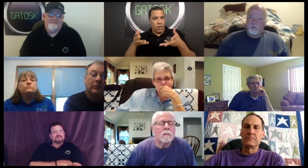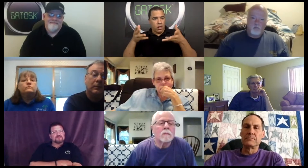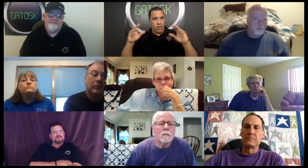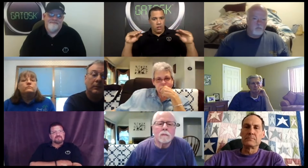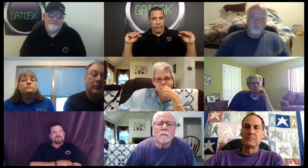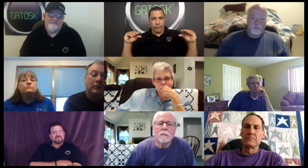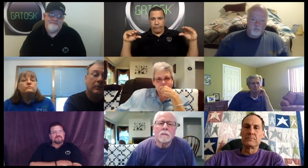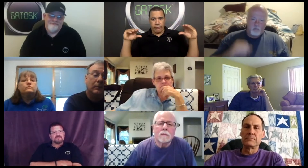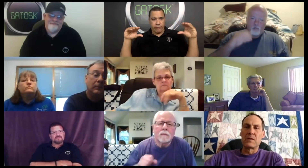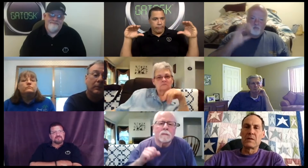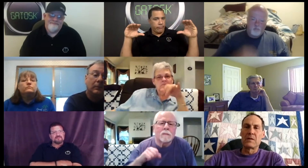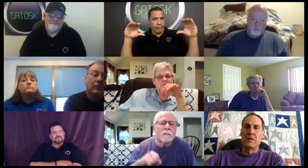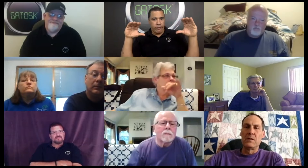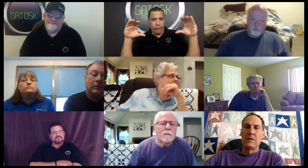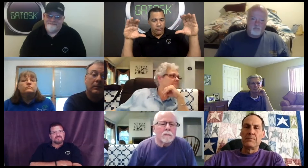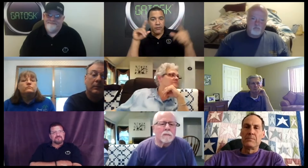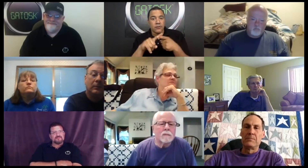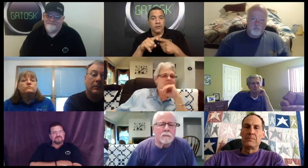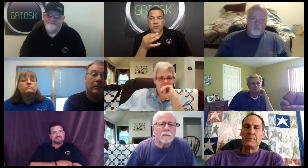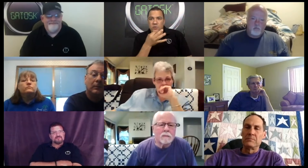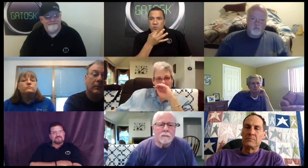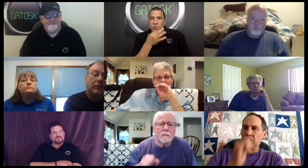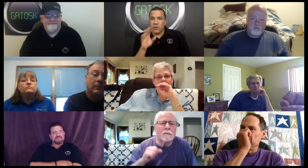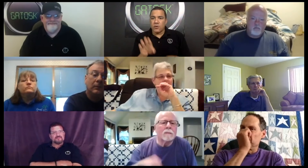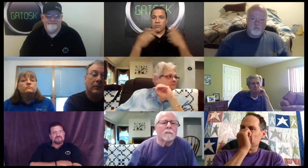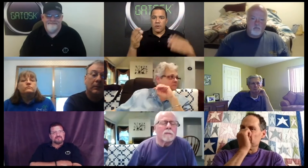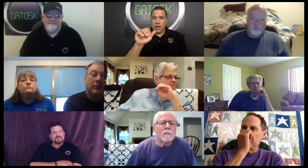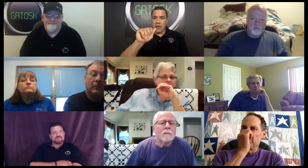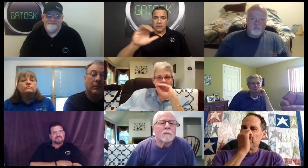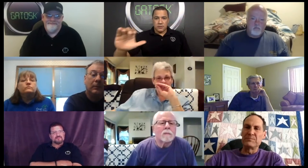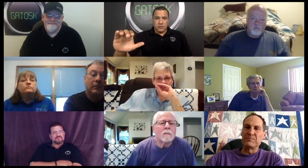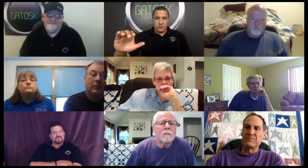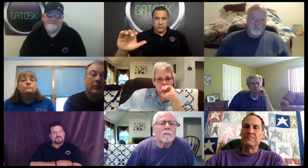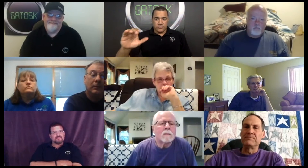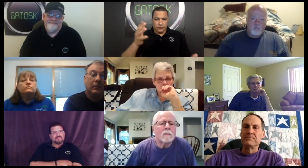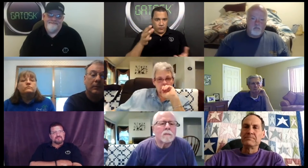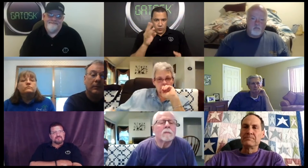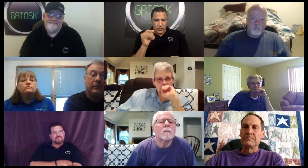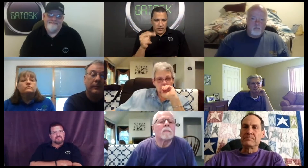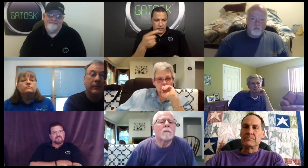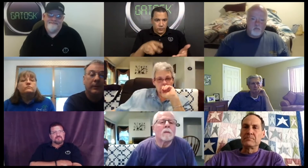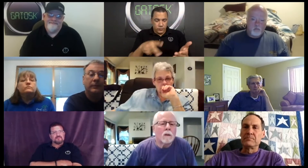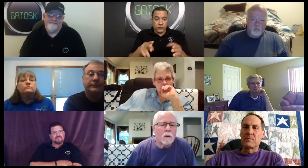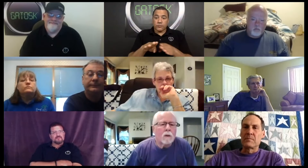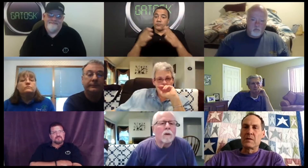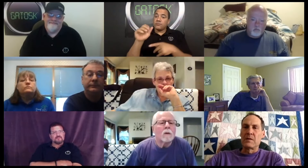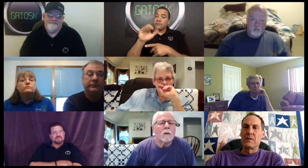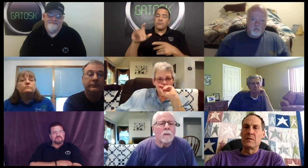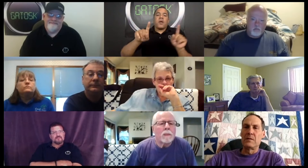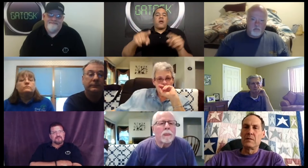been using them. They've been building up. So pretty soon, we're going to open the ACC in the next few